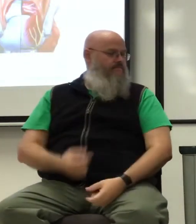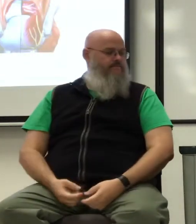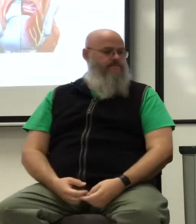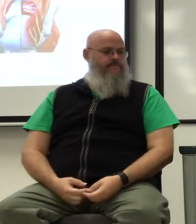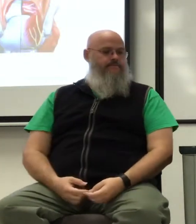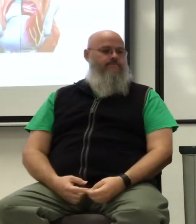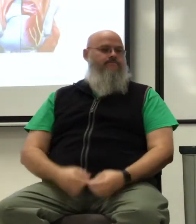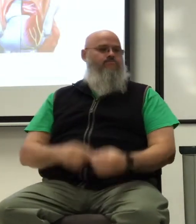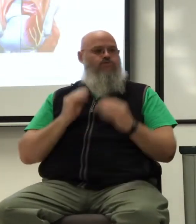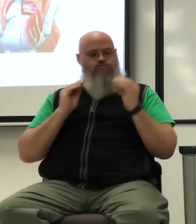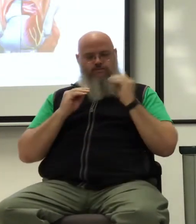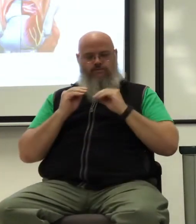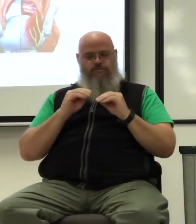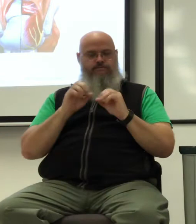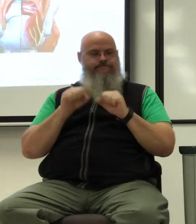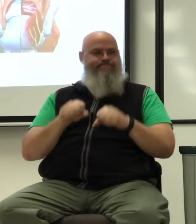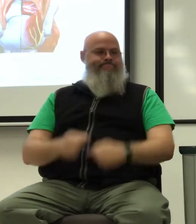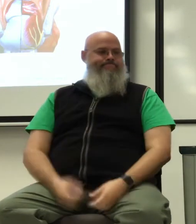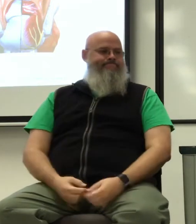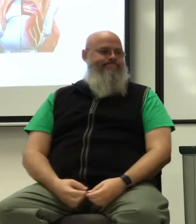together.